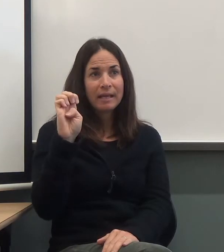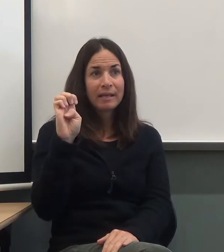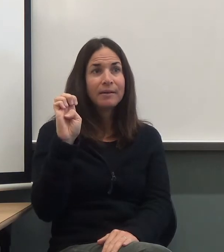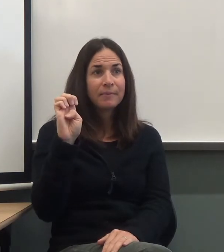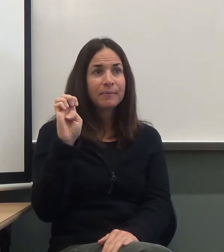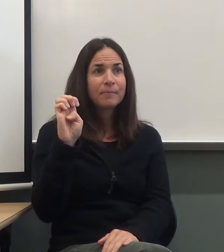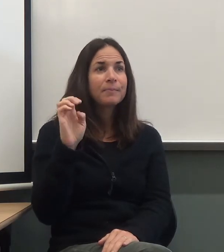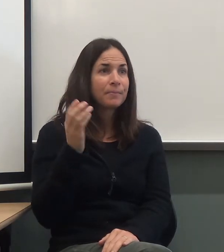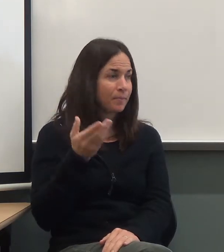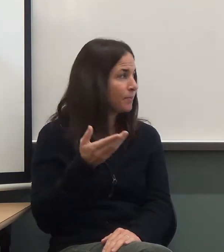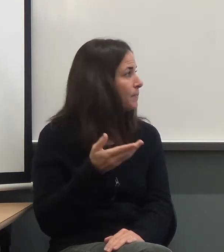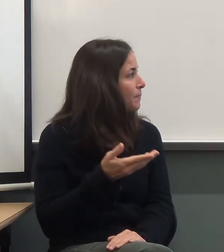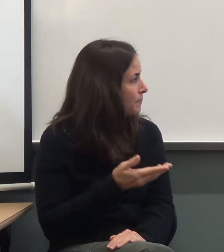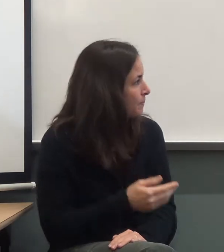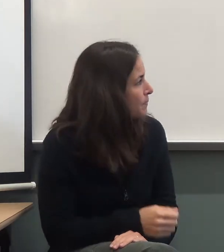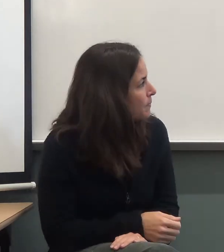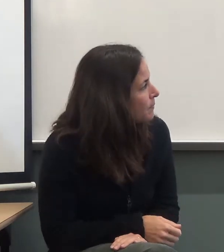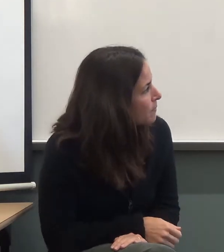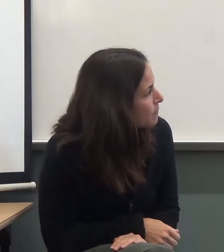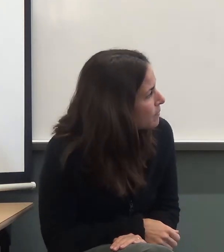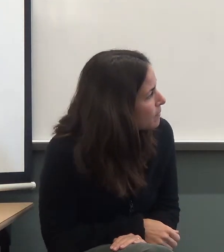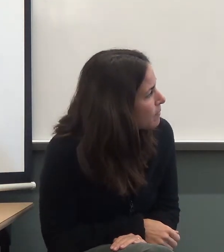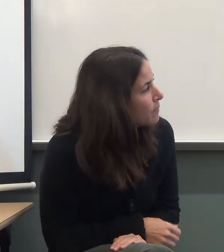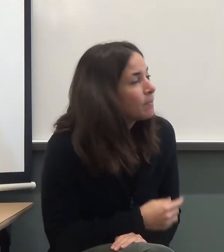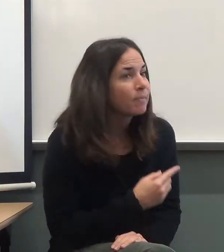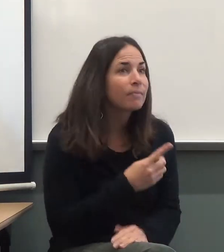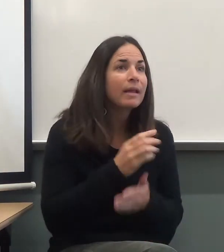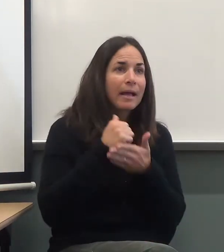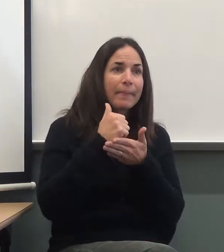be. So here's our helping. What about